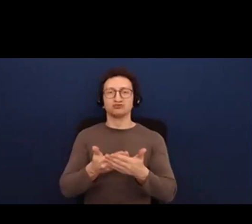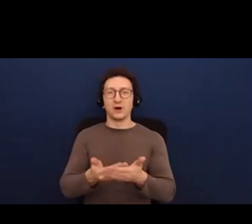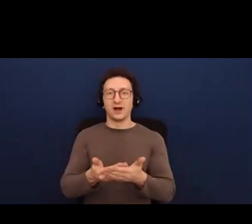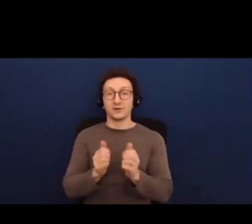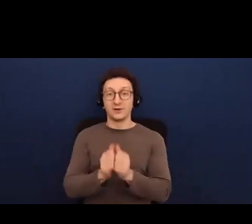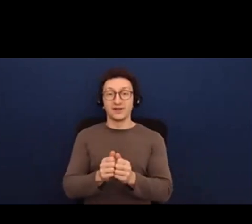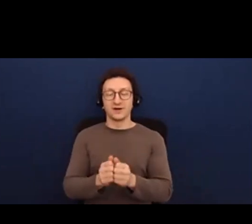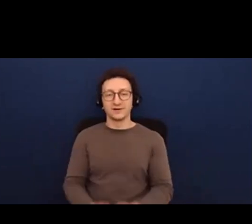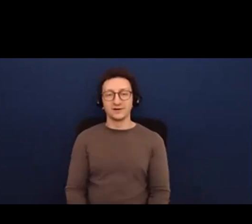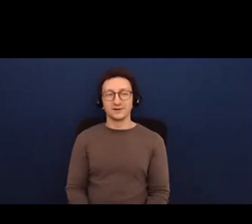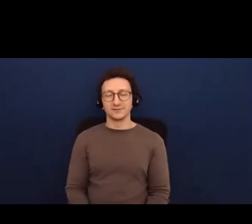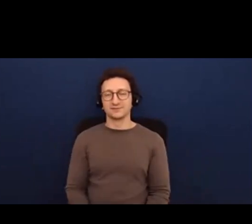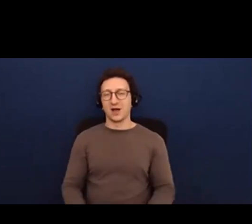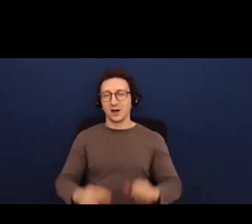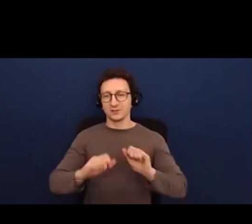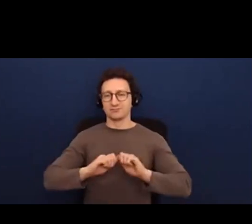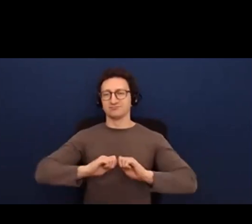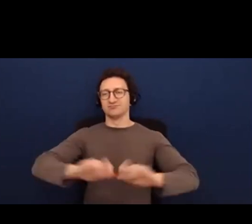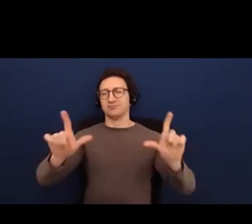David, this is text number 6.